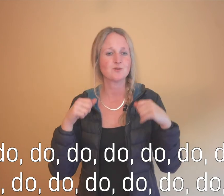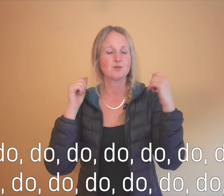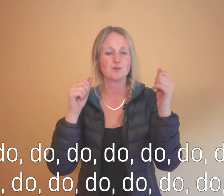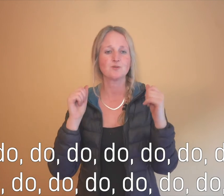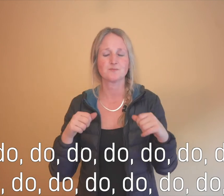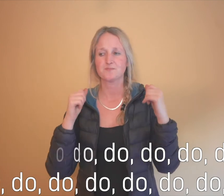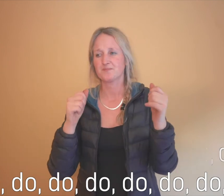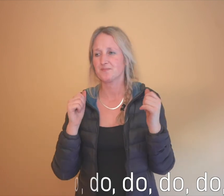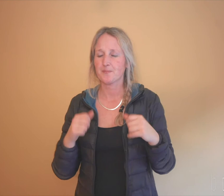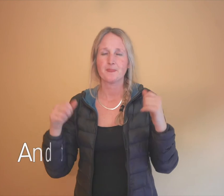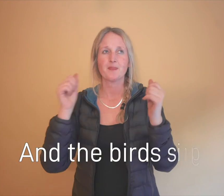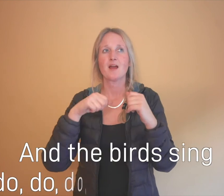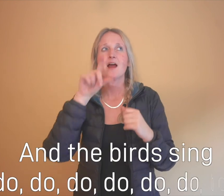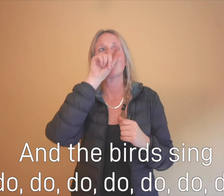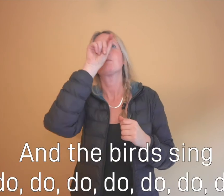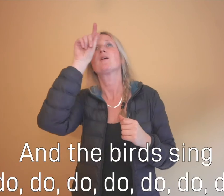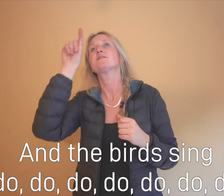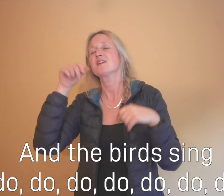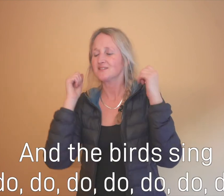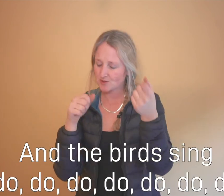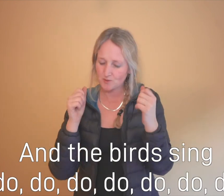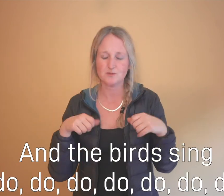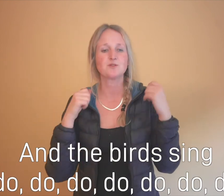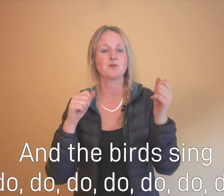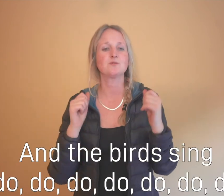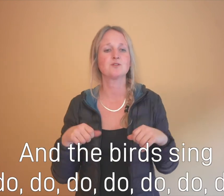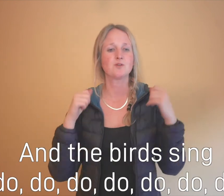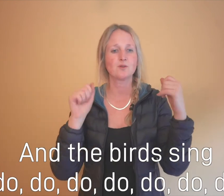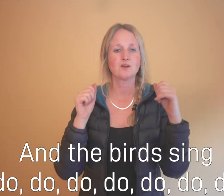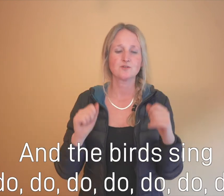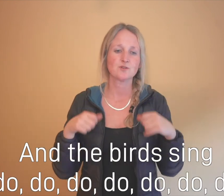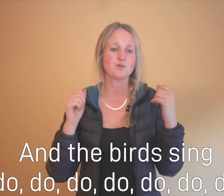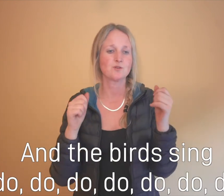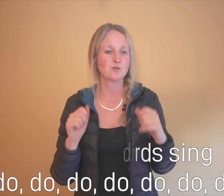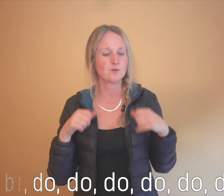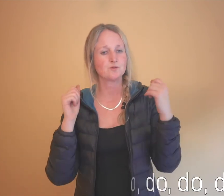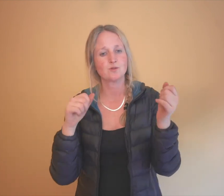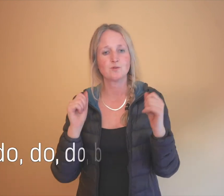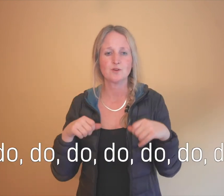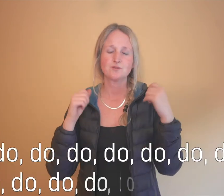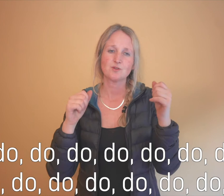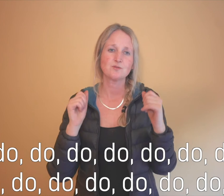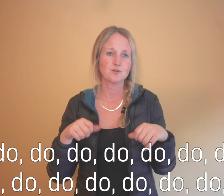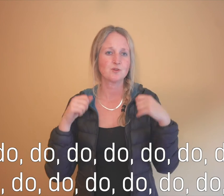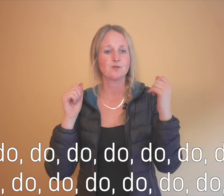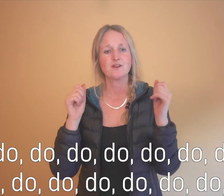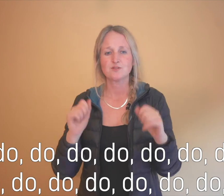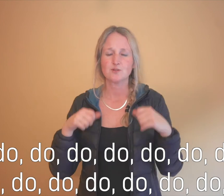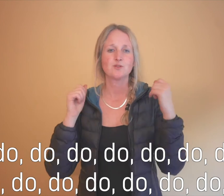do. And the birds sing do do do do do do do do do do do do do